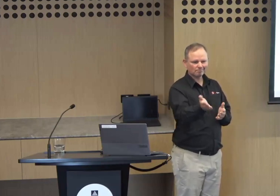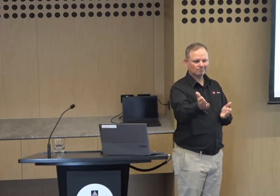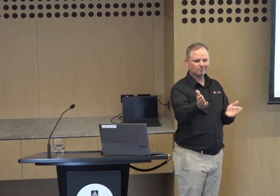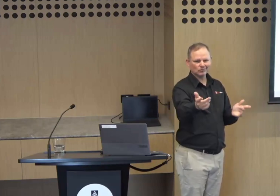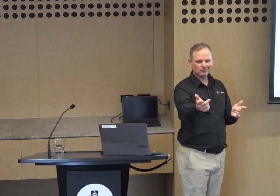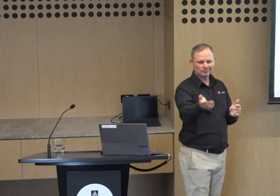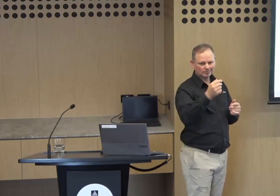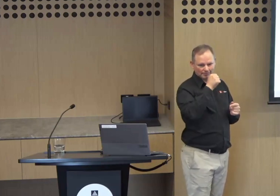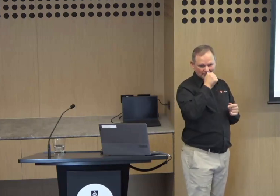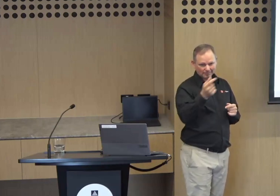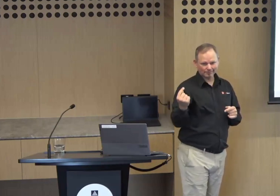questions